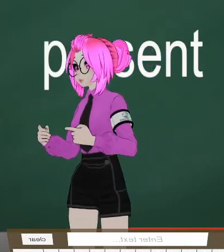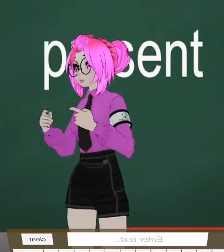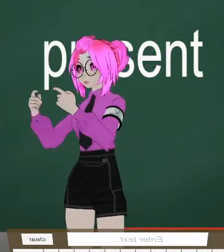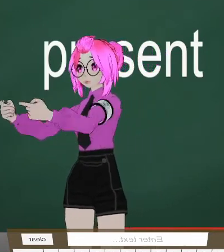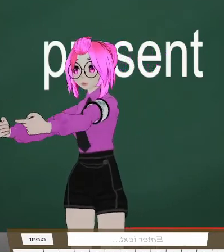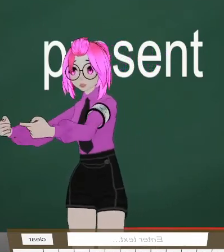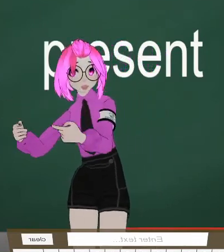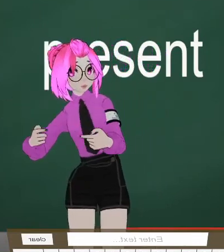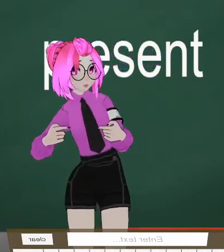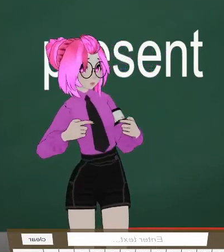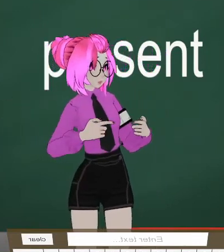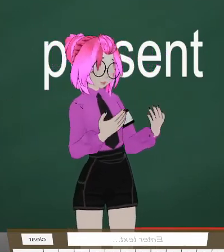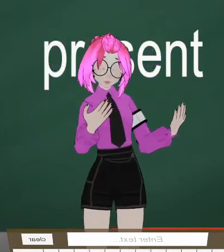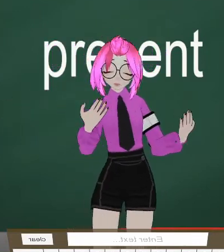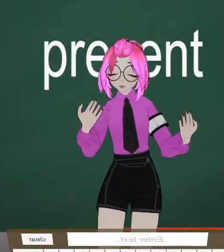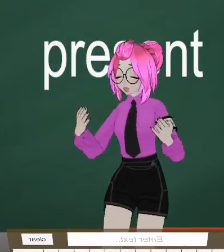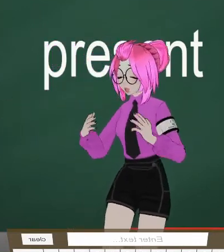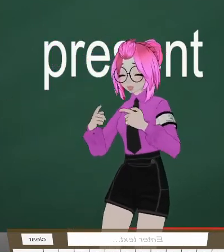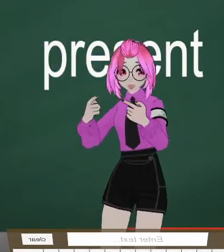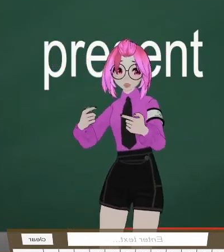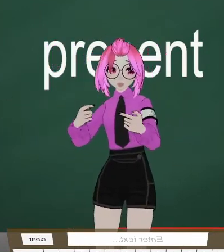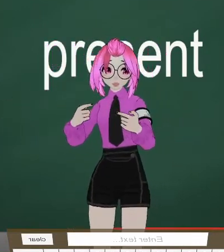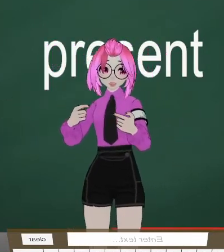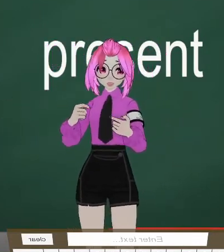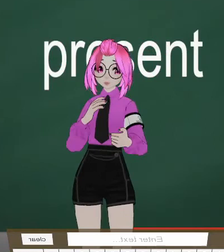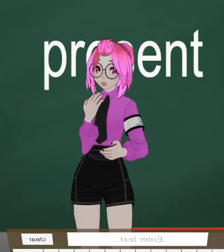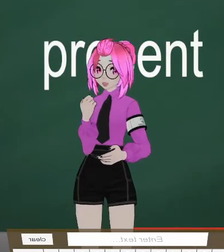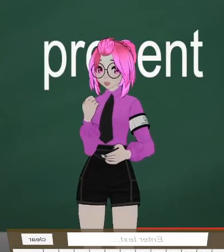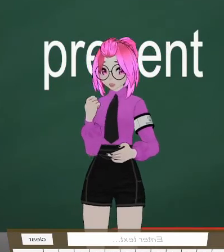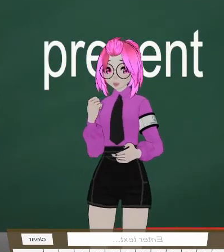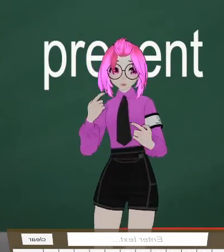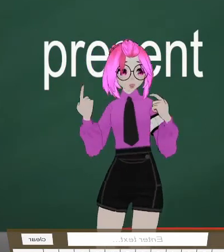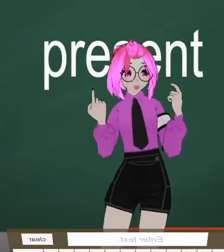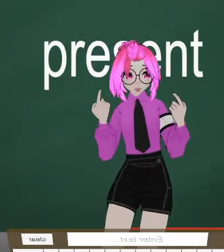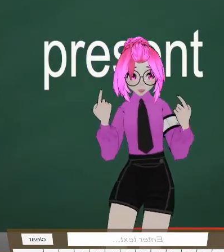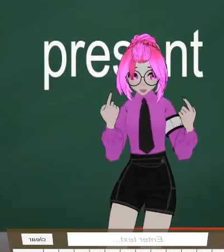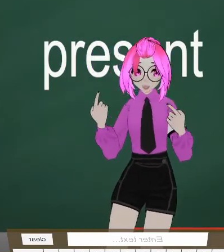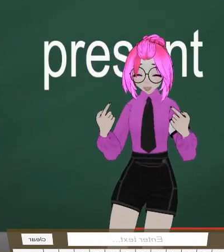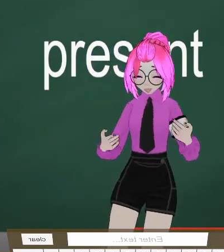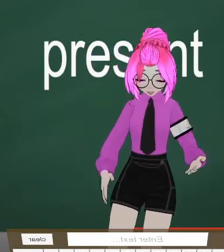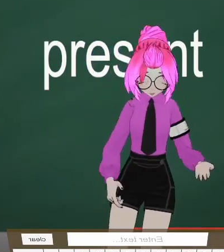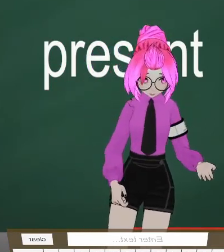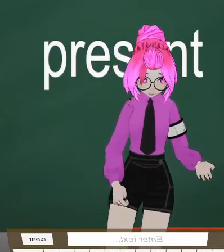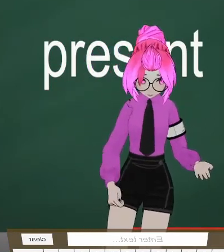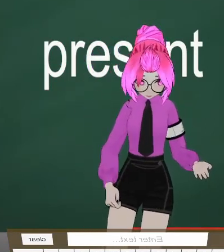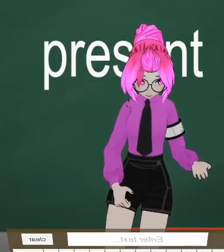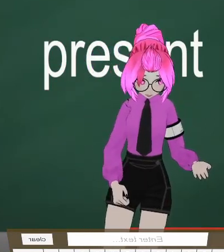present present all right we got the presents we got the food we got the celebration but something's